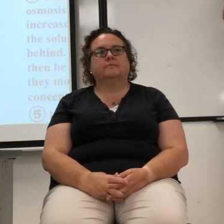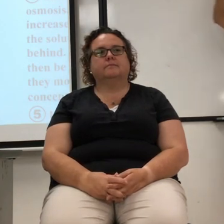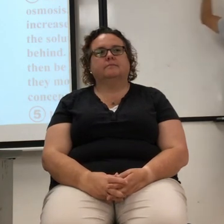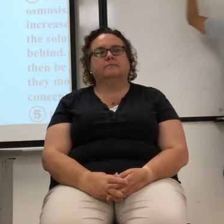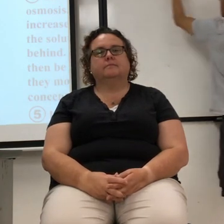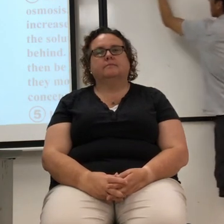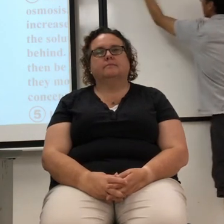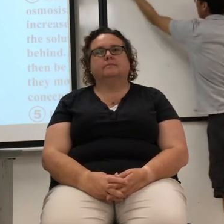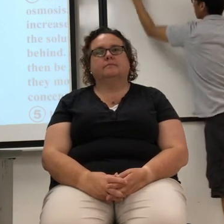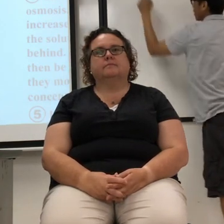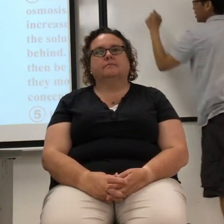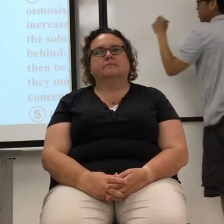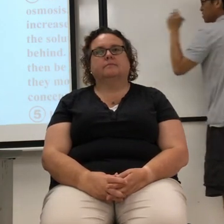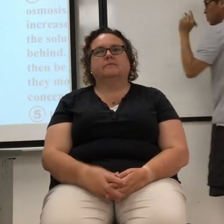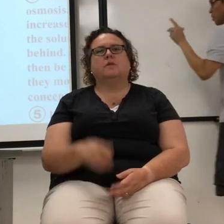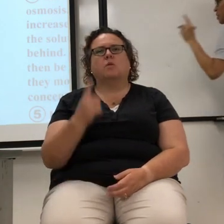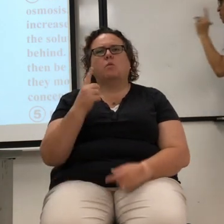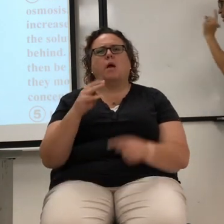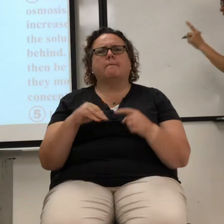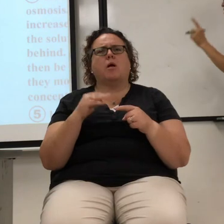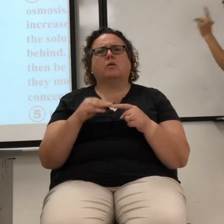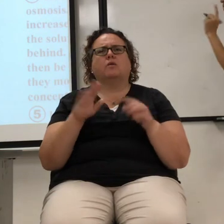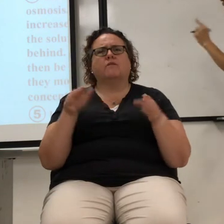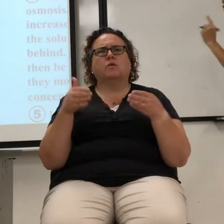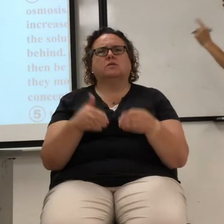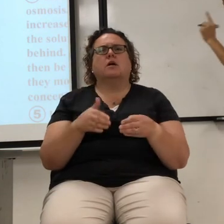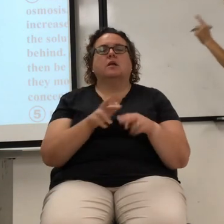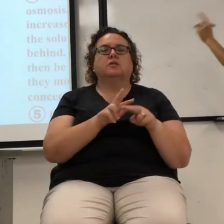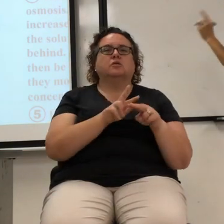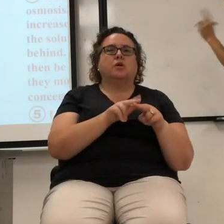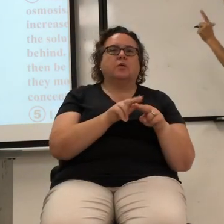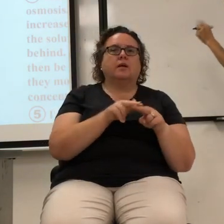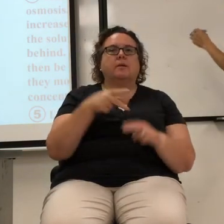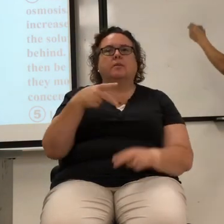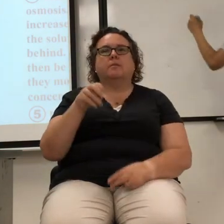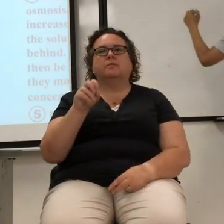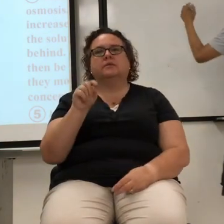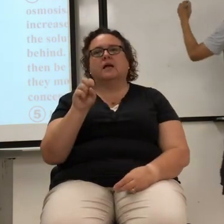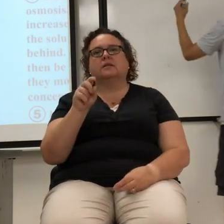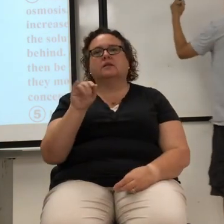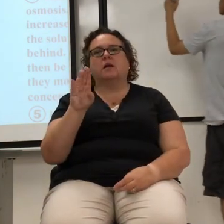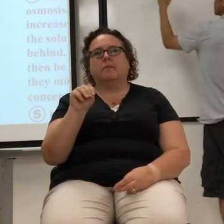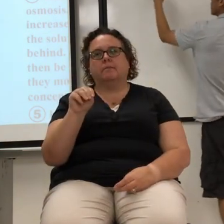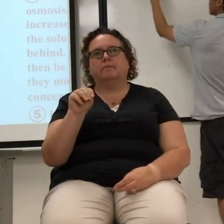One molecule let's focus on here is the sodium potassium ATPase pump.